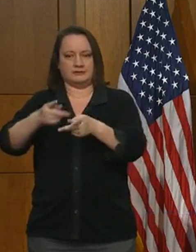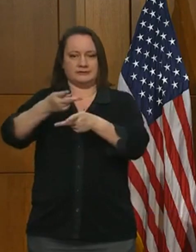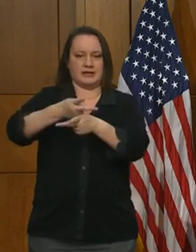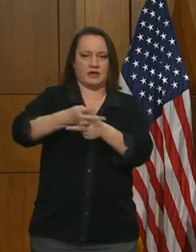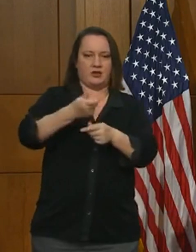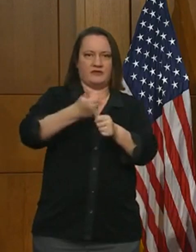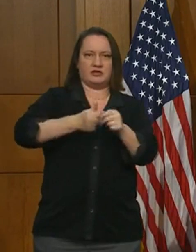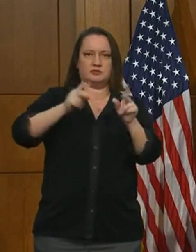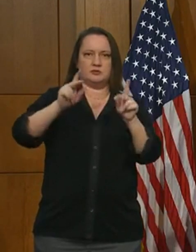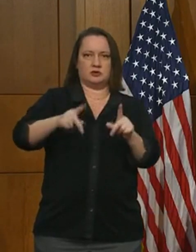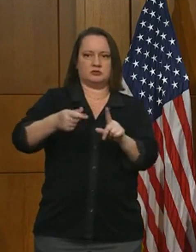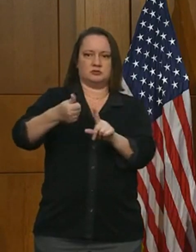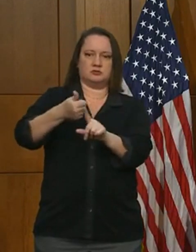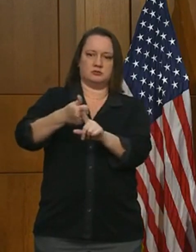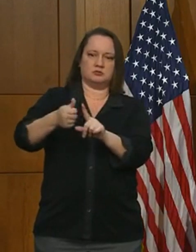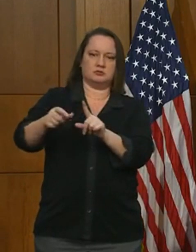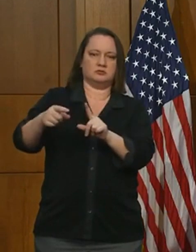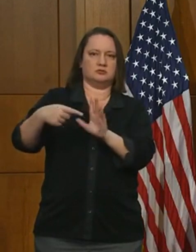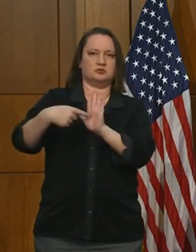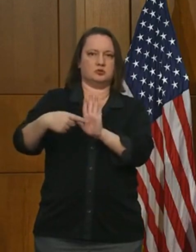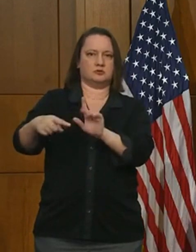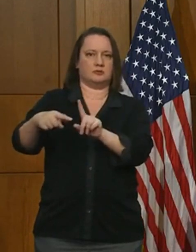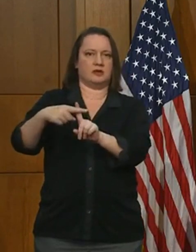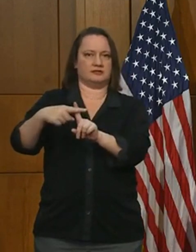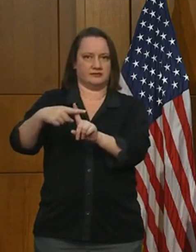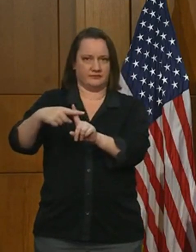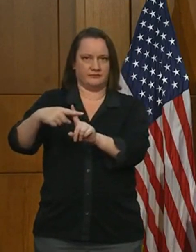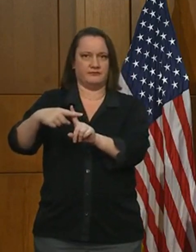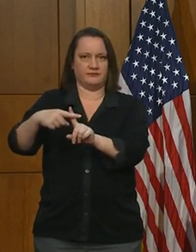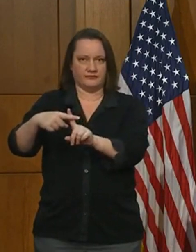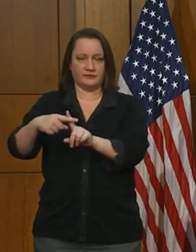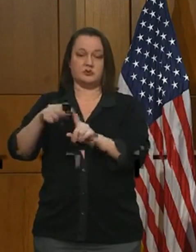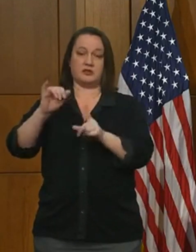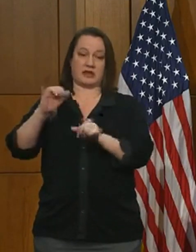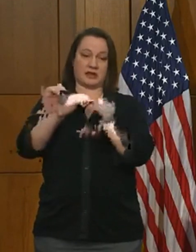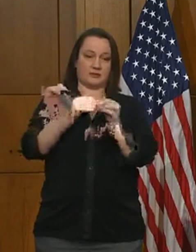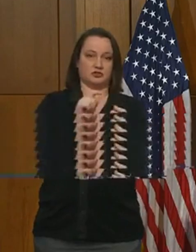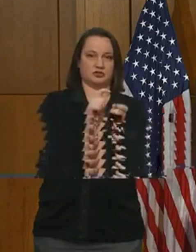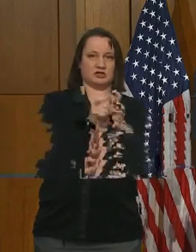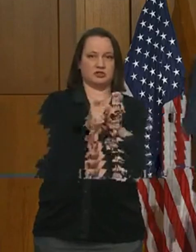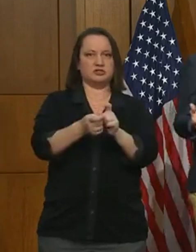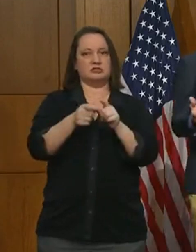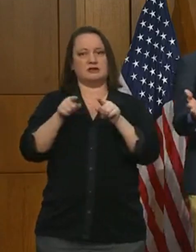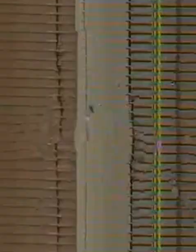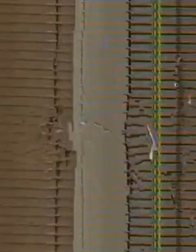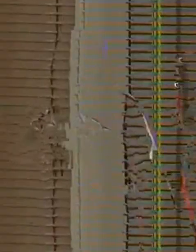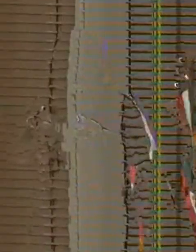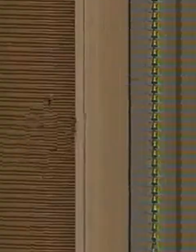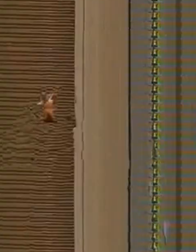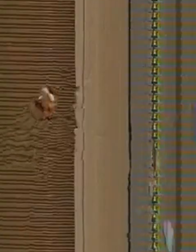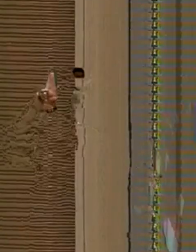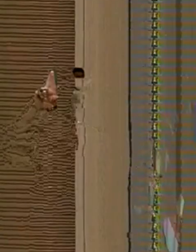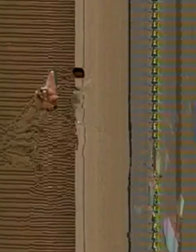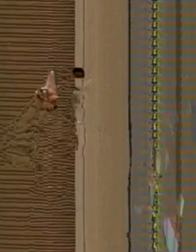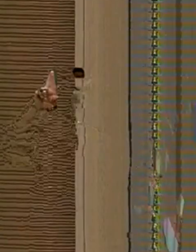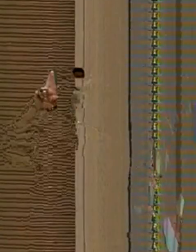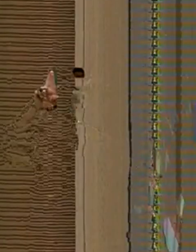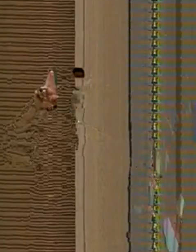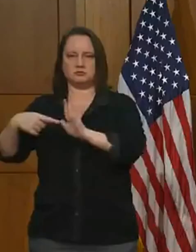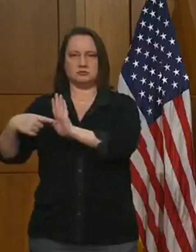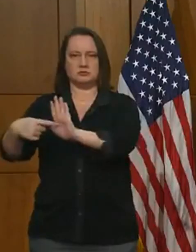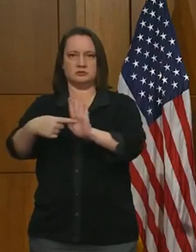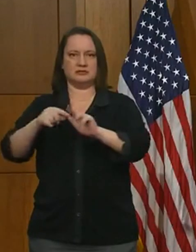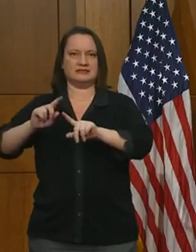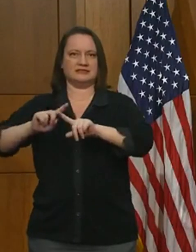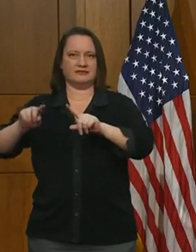will change as disease in the community changes. As far as if we're out in the community, if people want